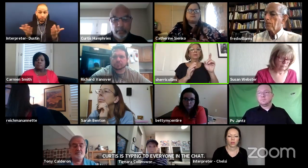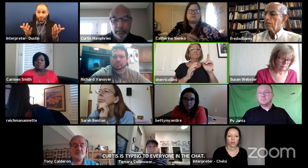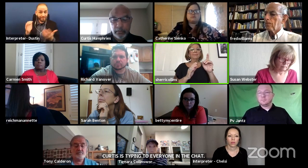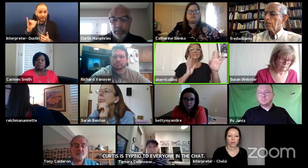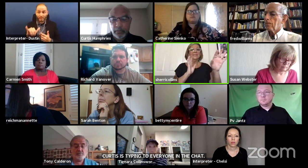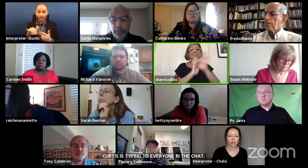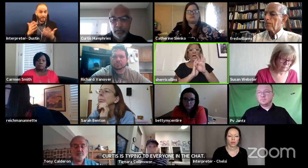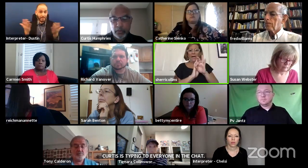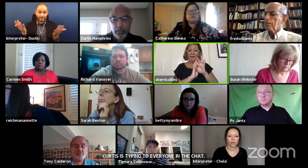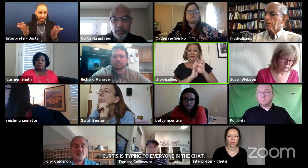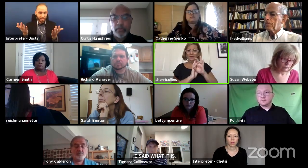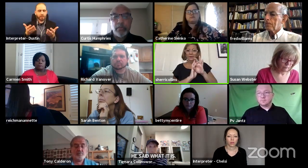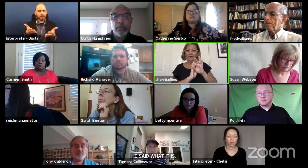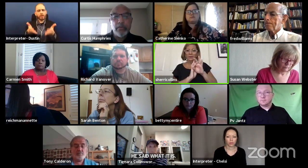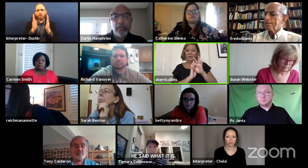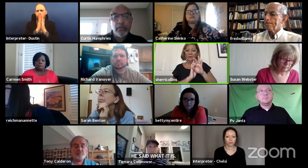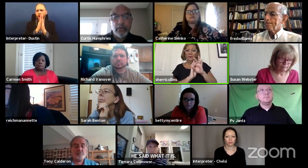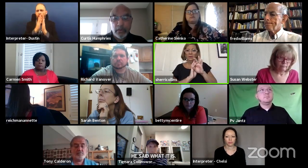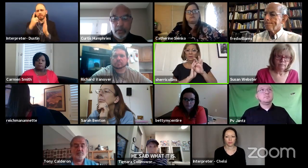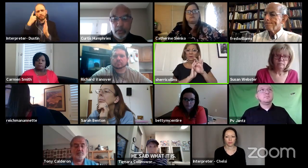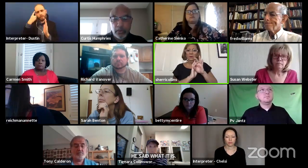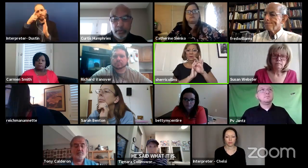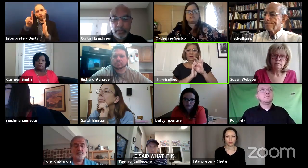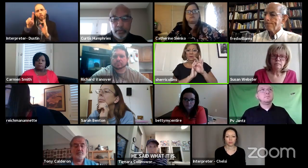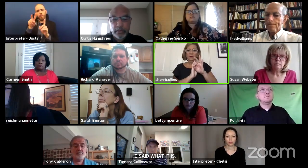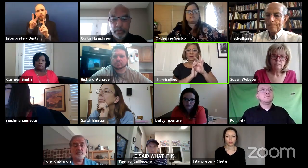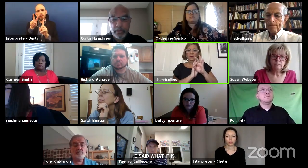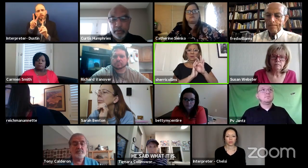to assign